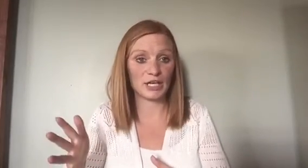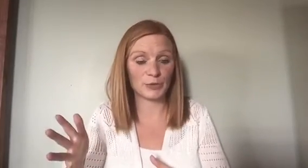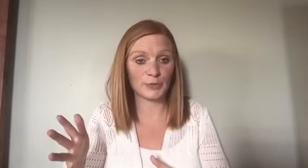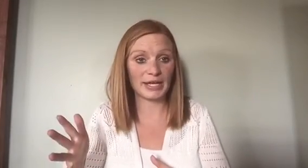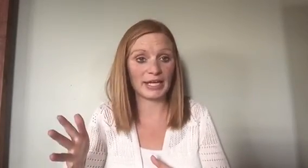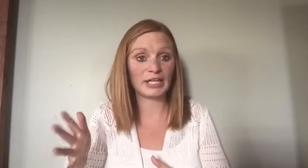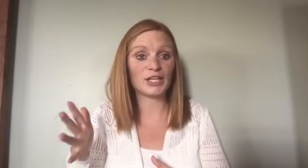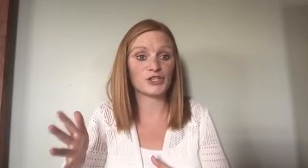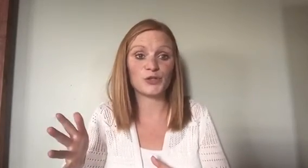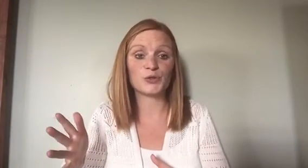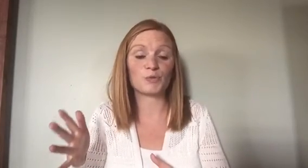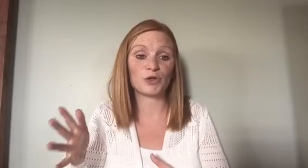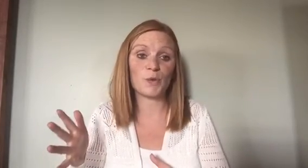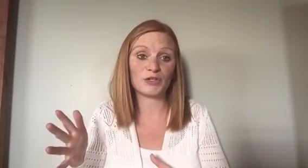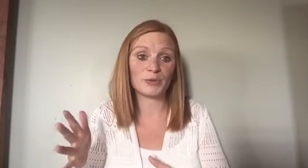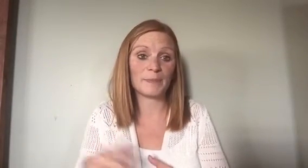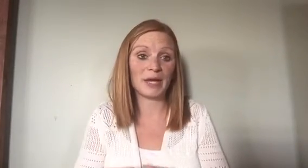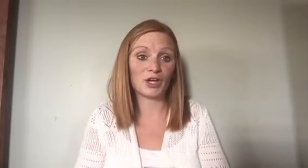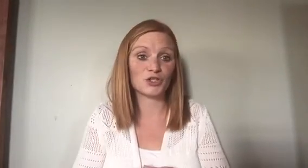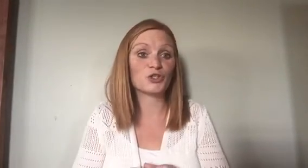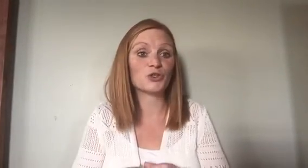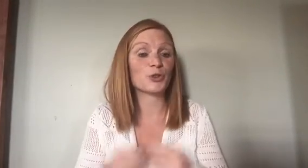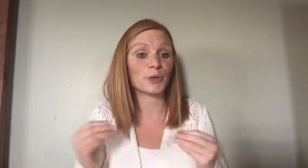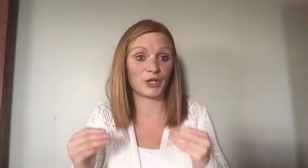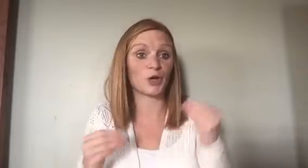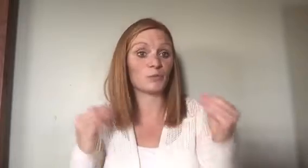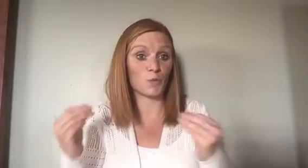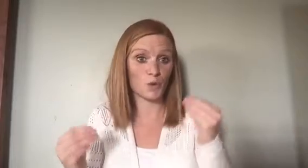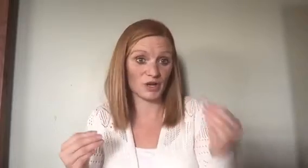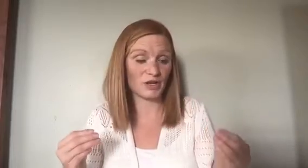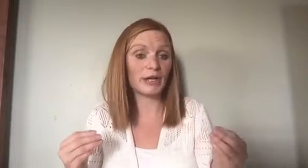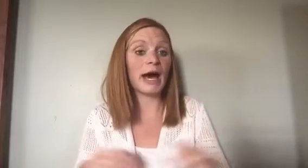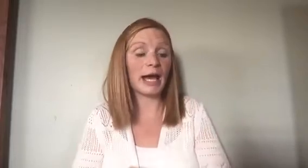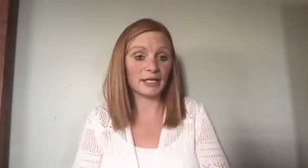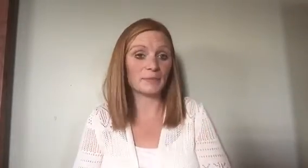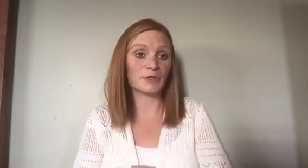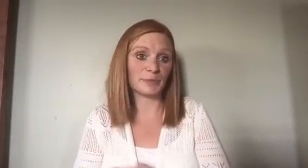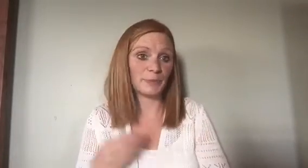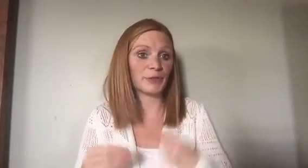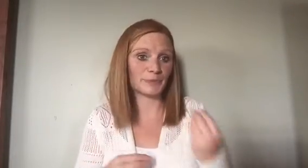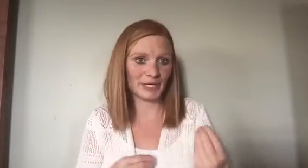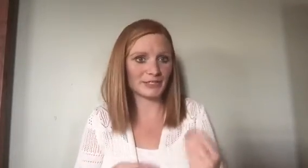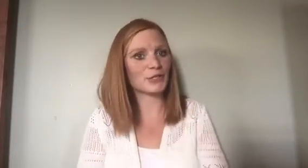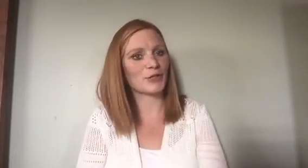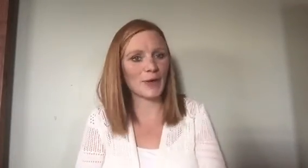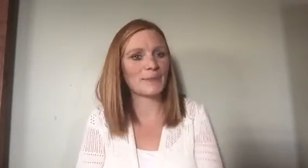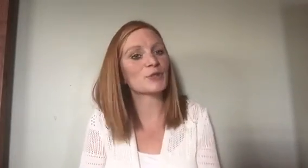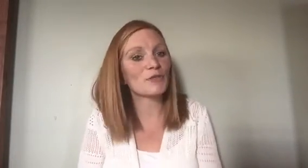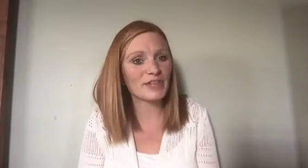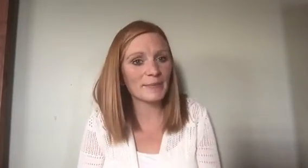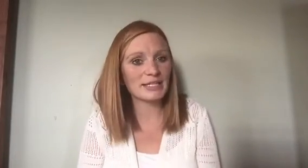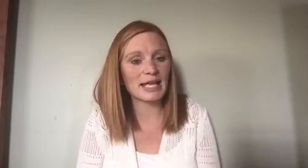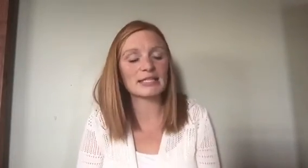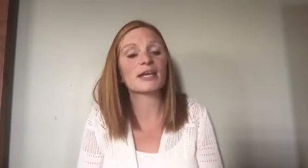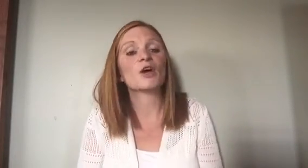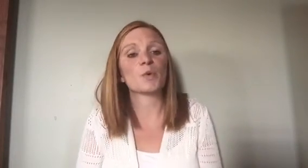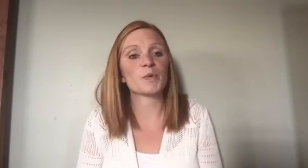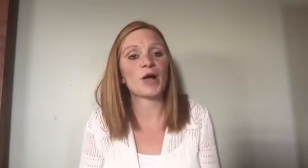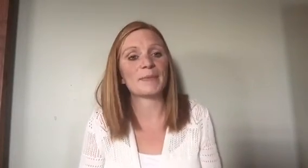or ranking is used when you want to compare 3 or more items or people or places. Okay, so hopefully that makes sense. We will, like